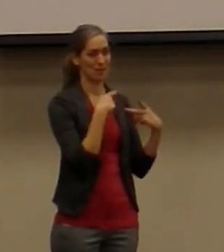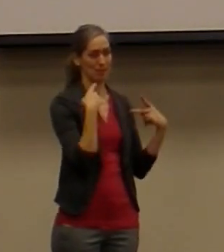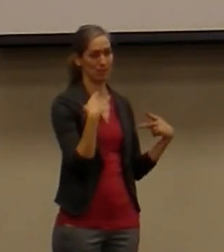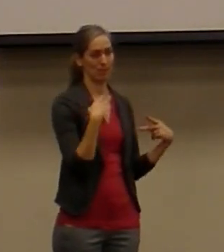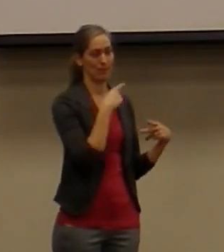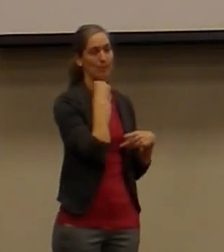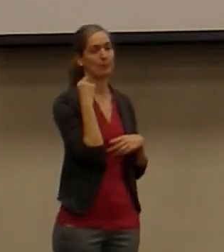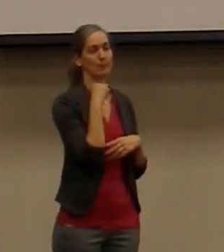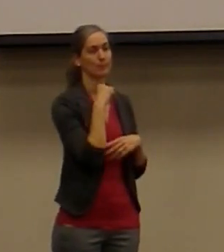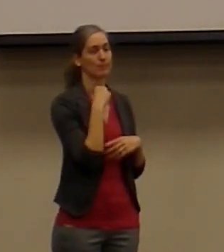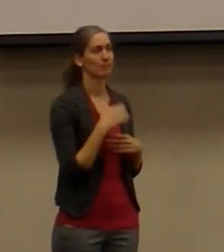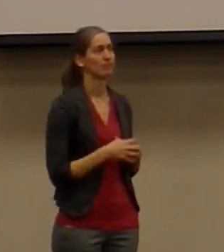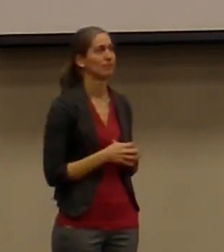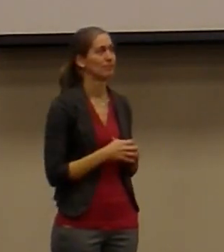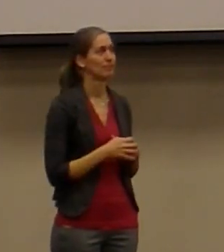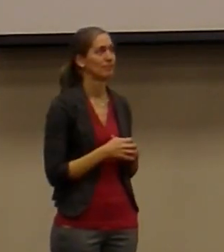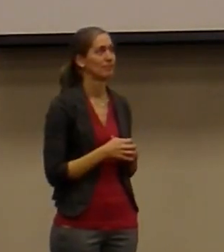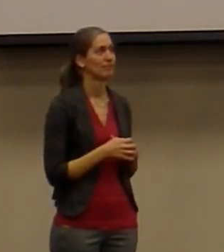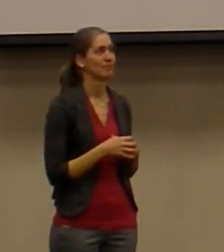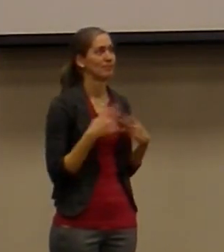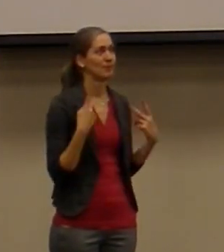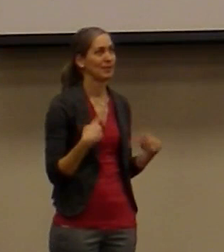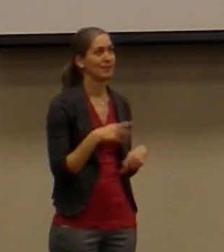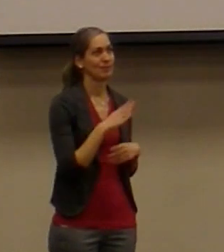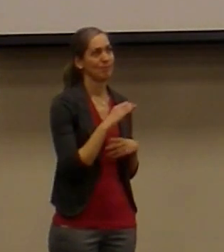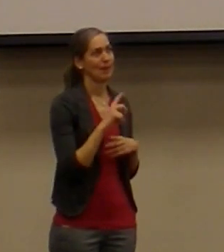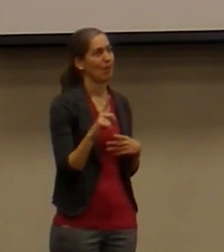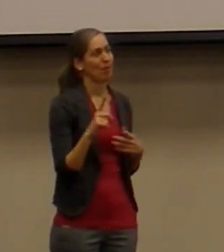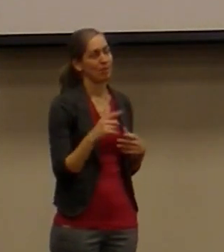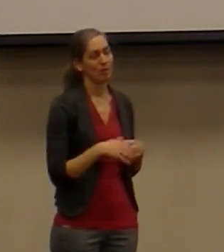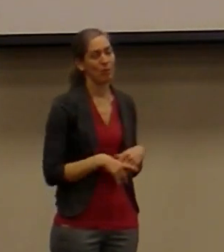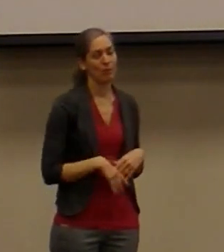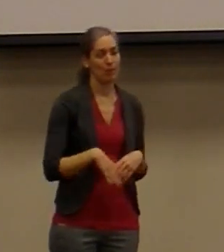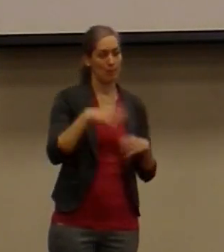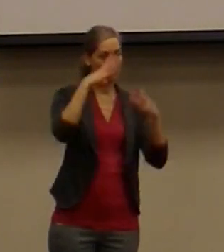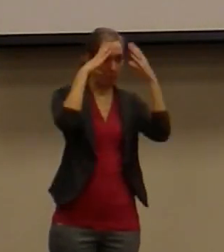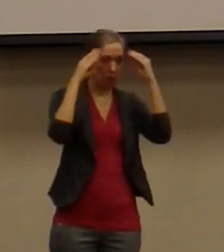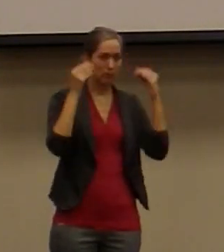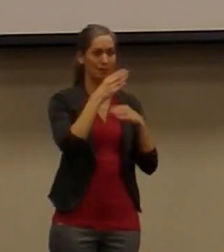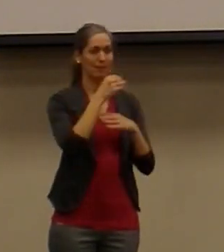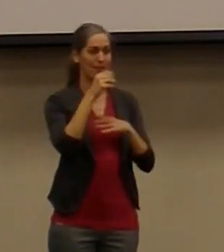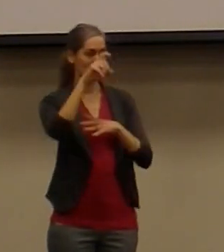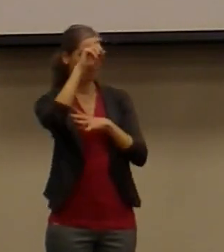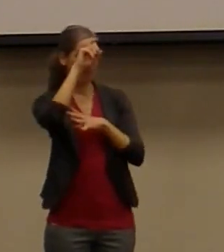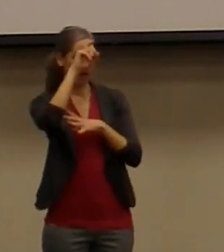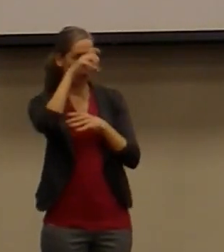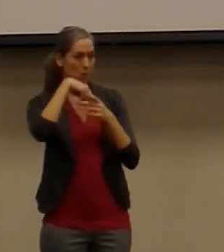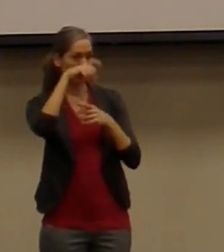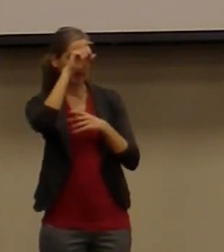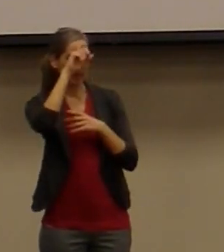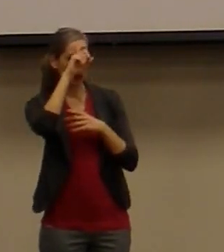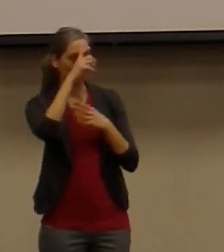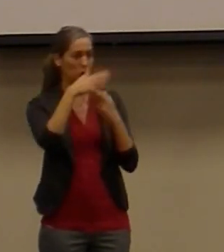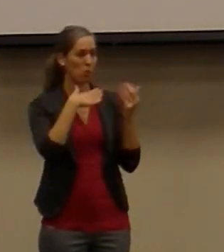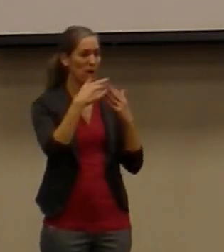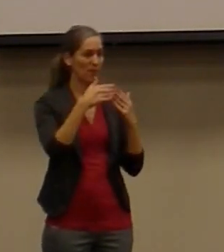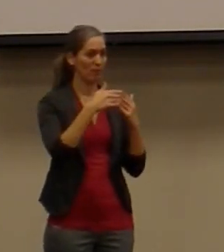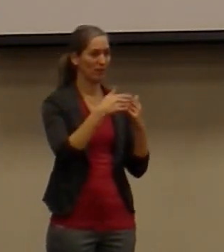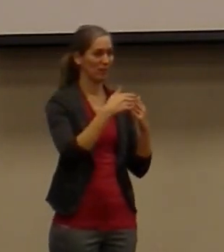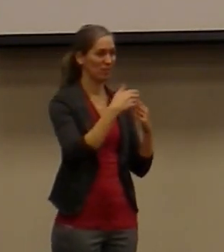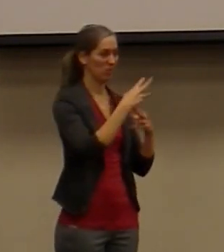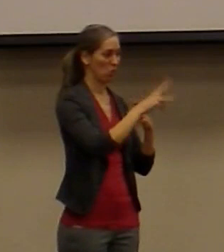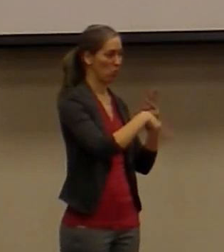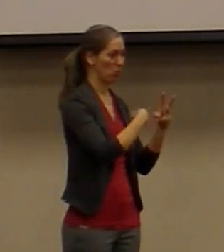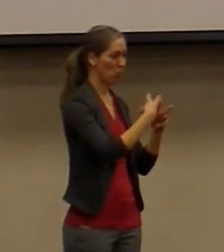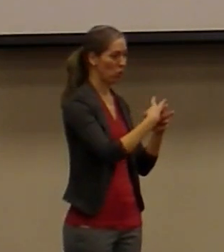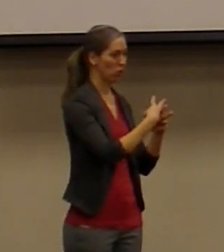in Egypt. It might be Moses against Pharaoh. whatever it might be, it's the gods of this world